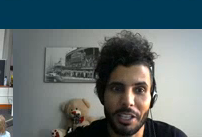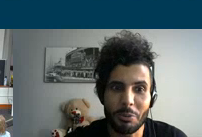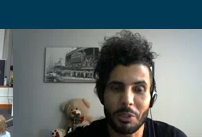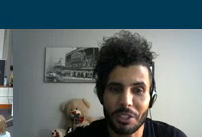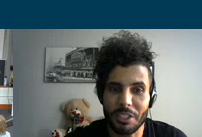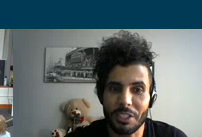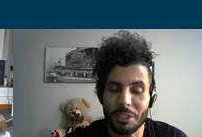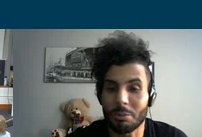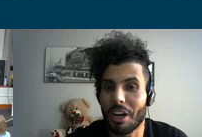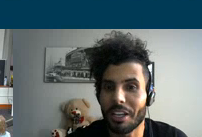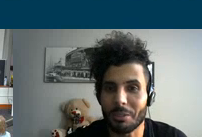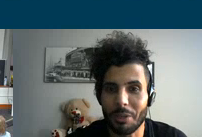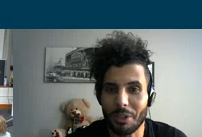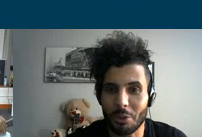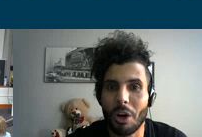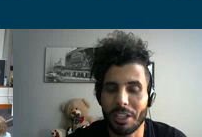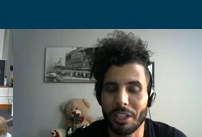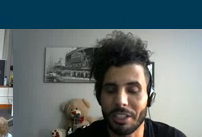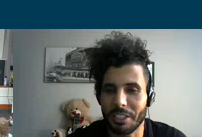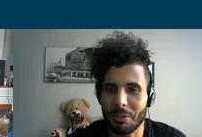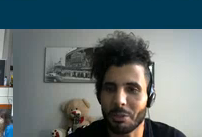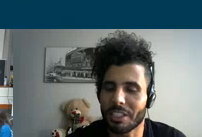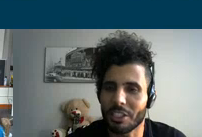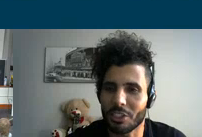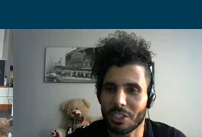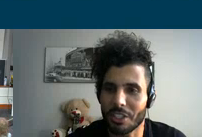I was surprised by the quality of the presentations in this